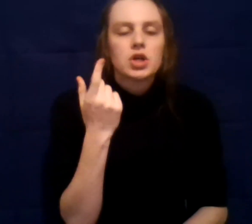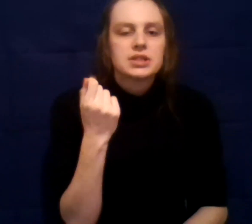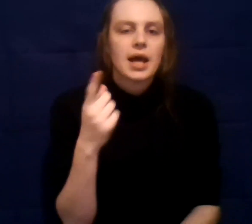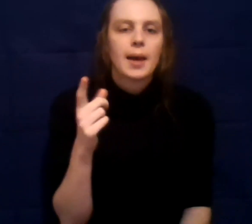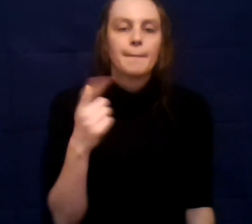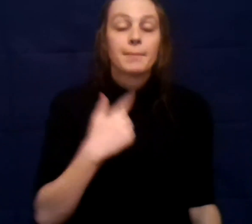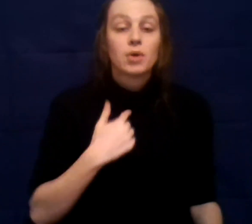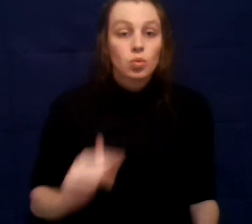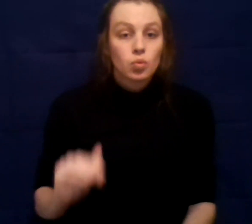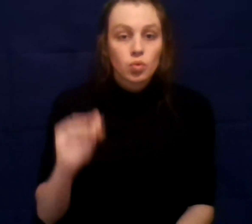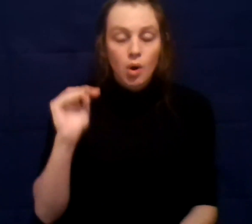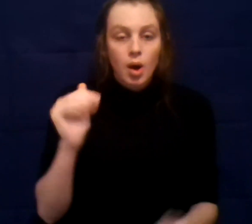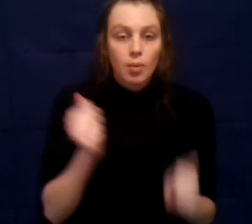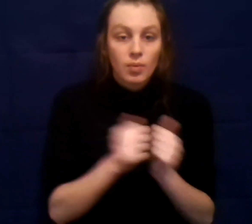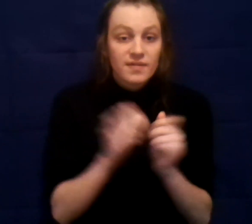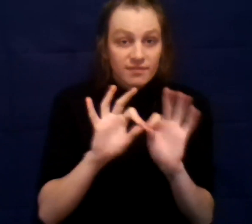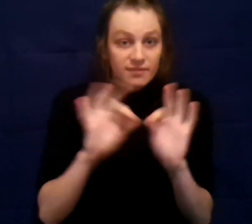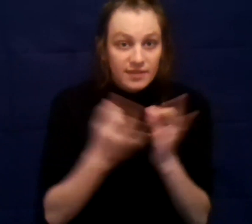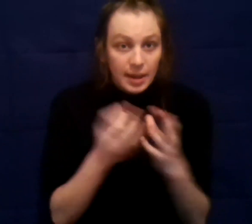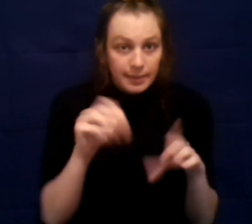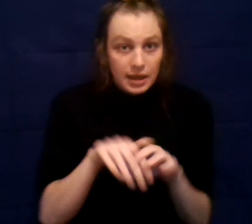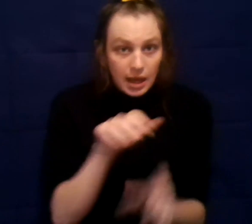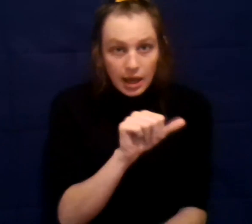thing I knew about AA was that